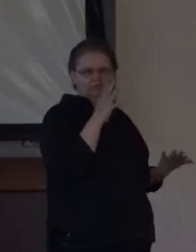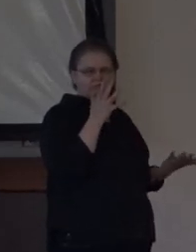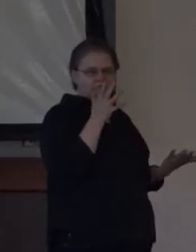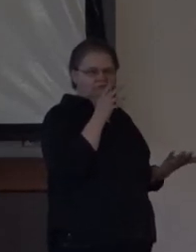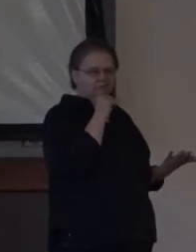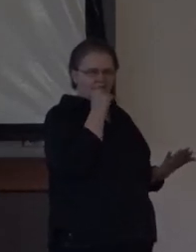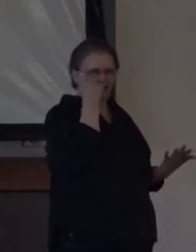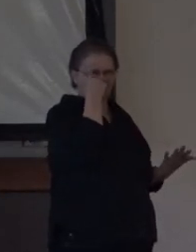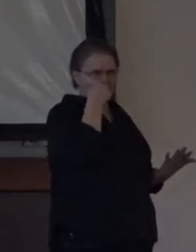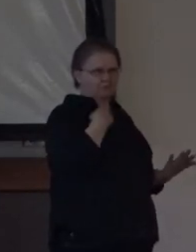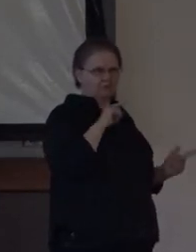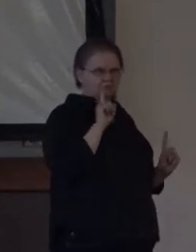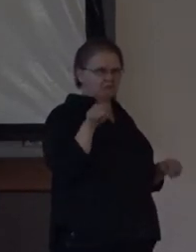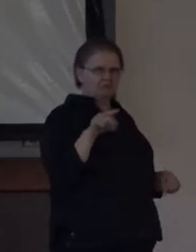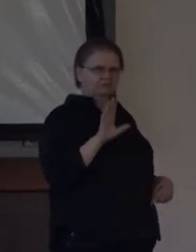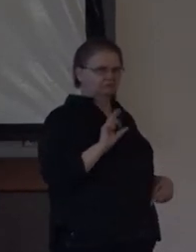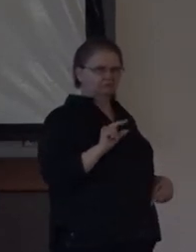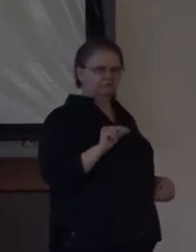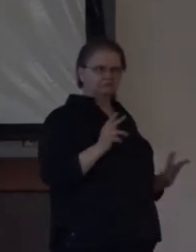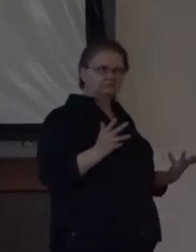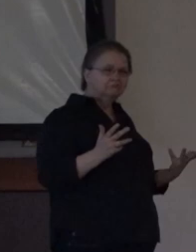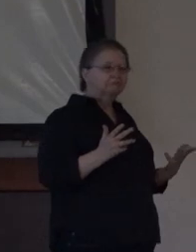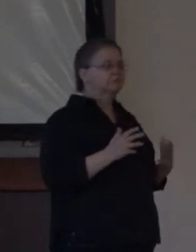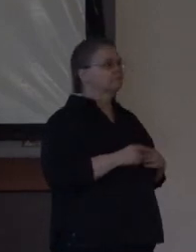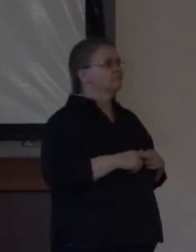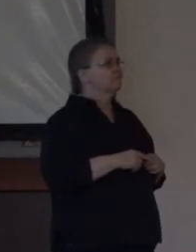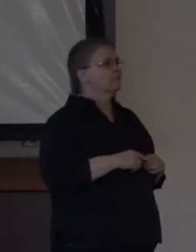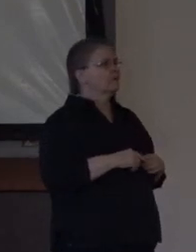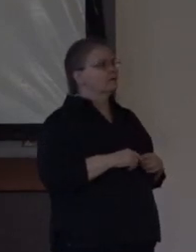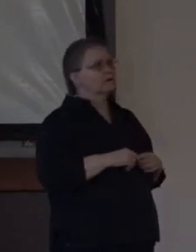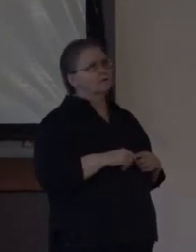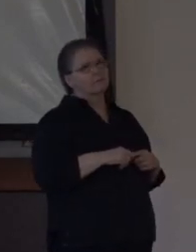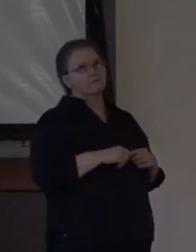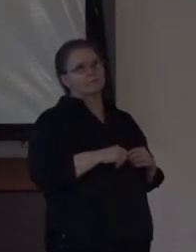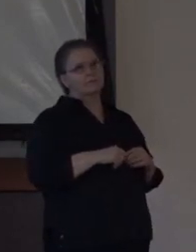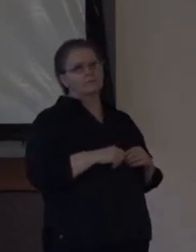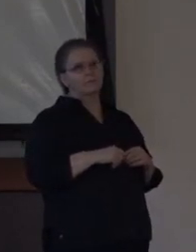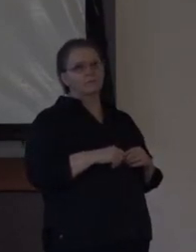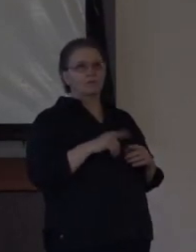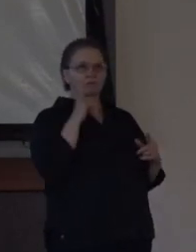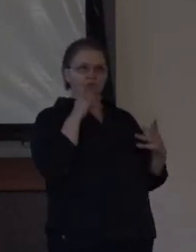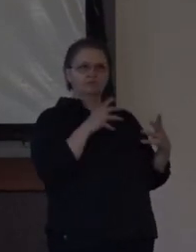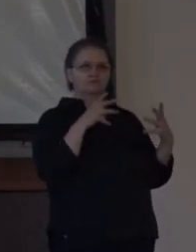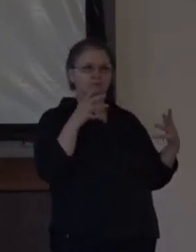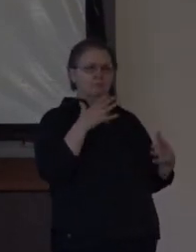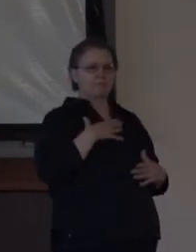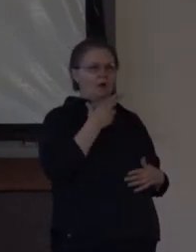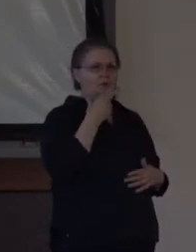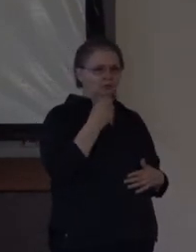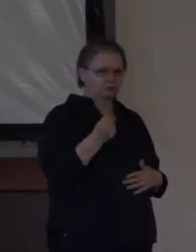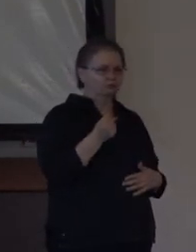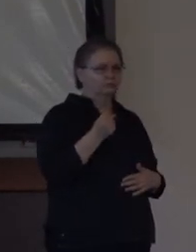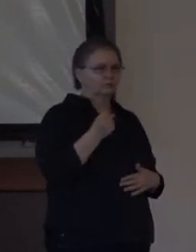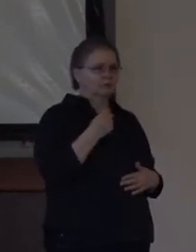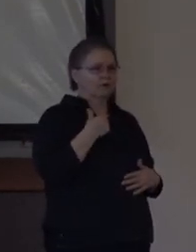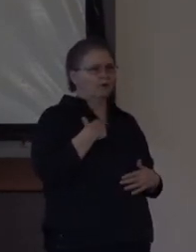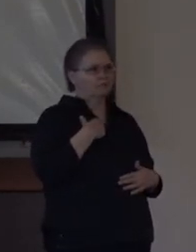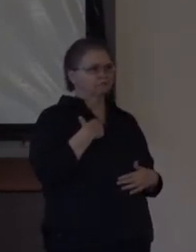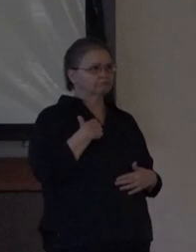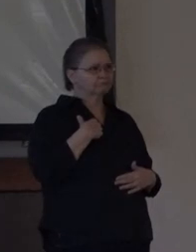ever really saw for myself. And for a big chunk of my high school time, I was